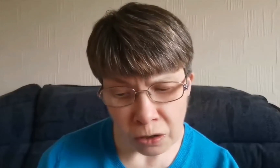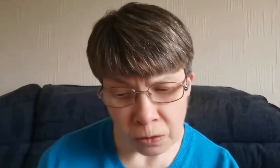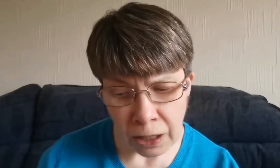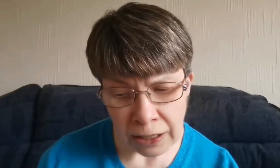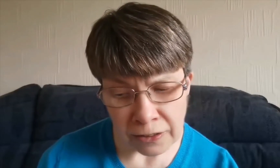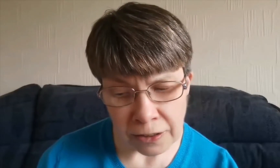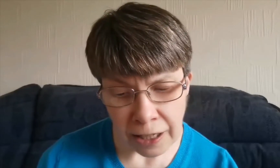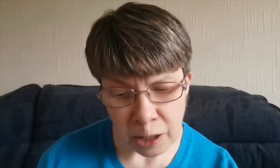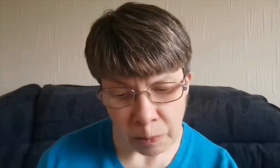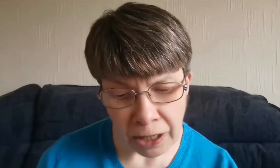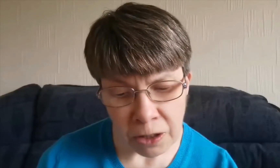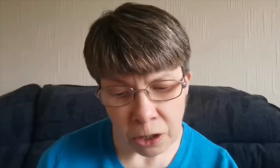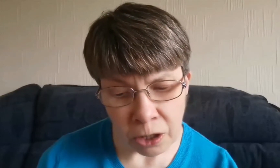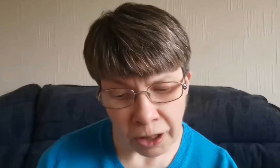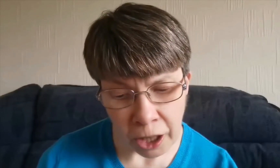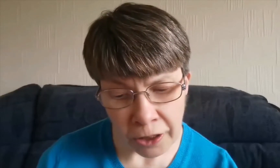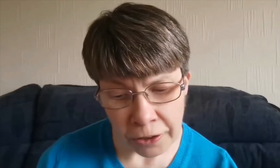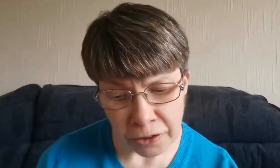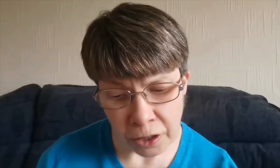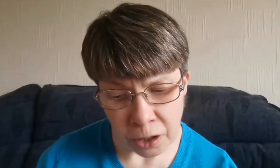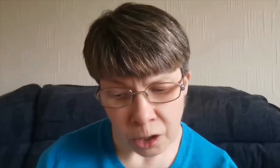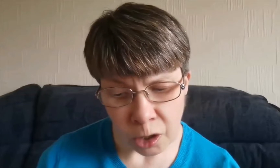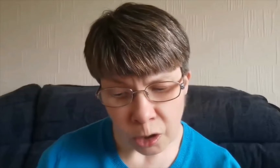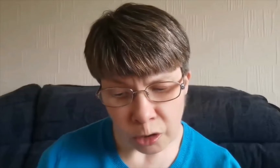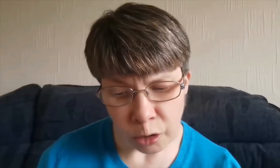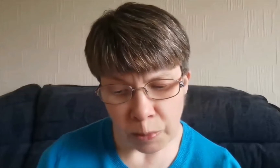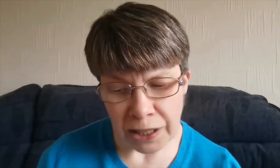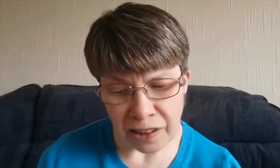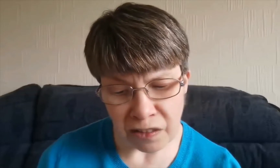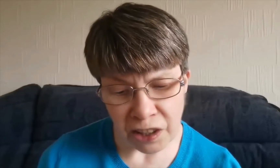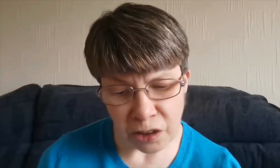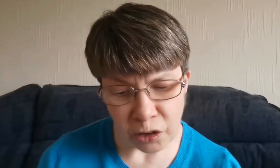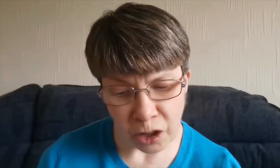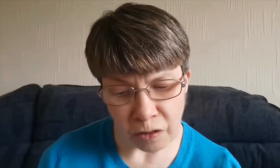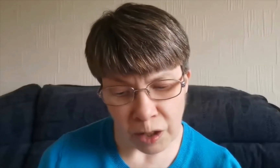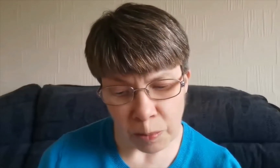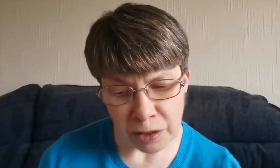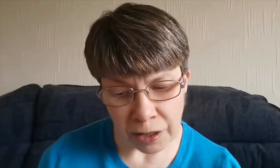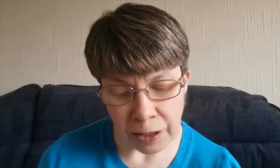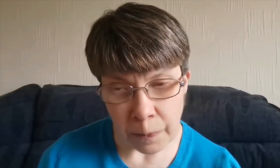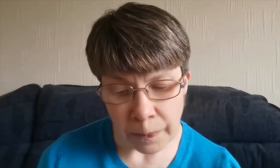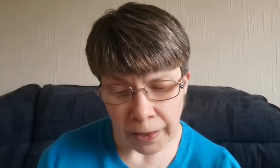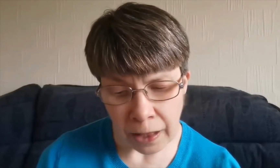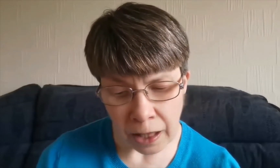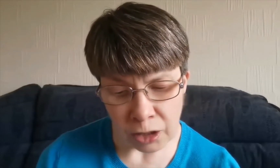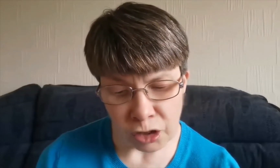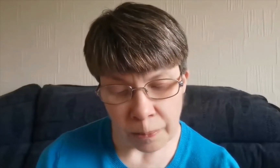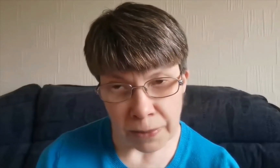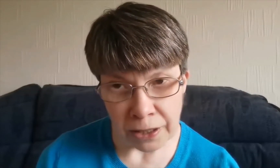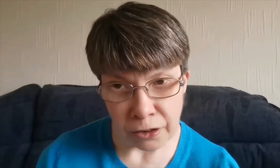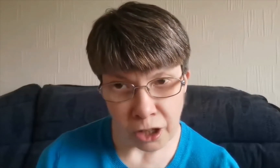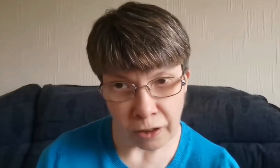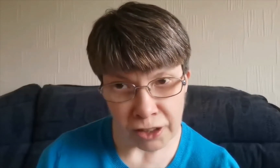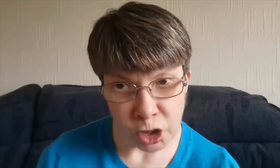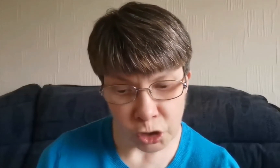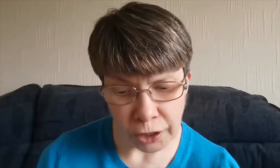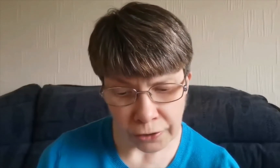who exercise power over others to be defenders of liberty and champions of